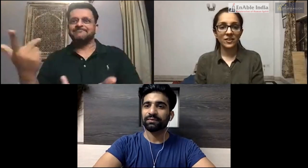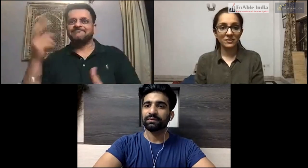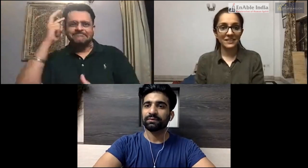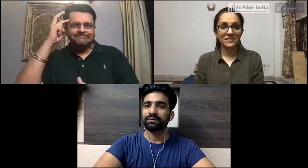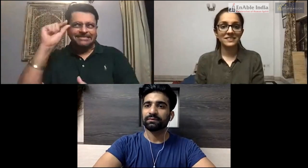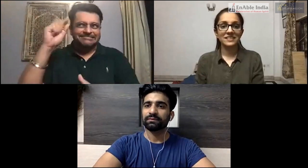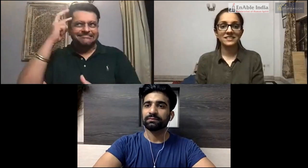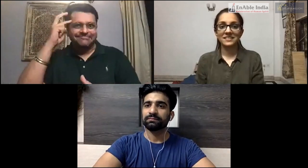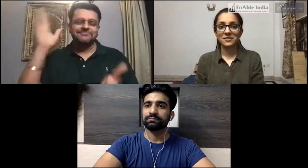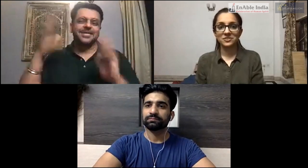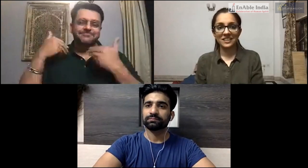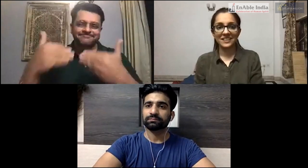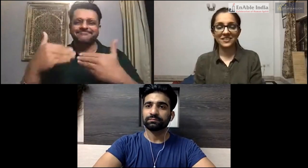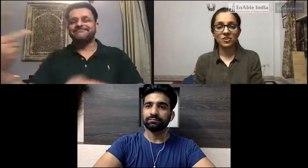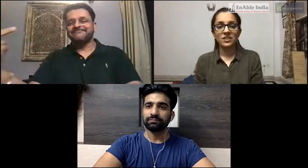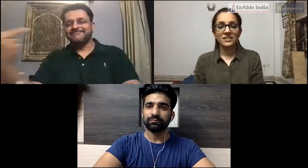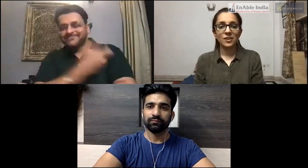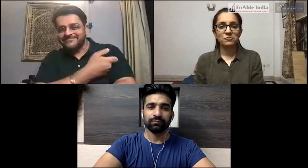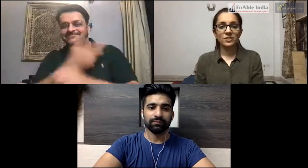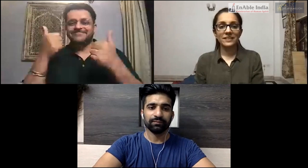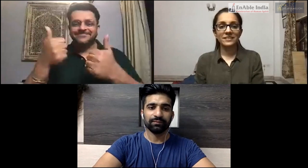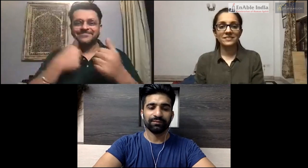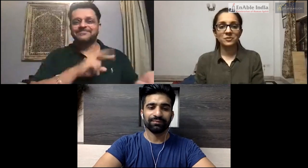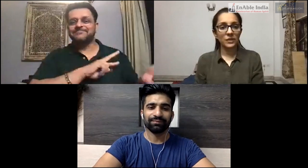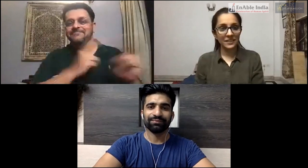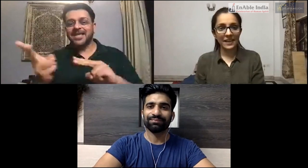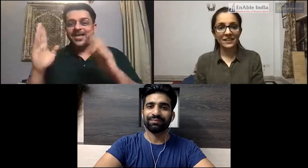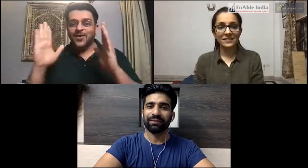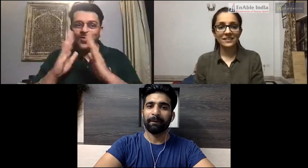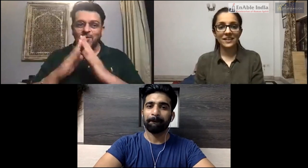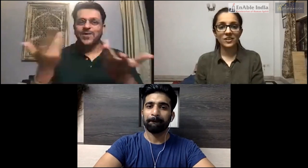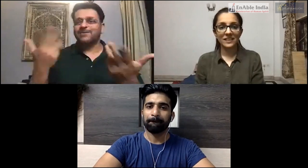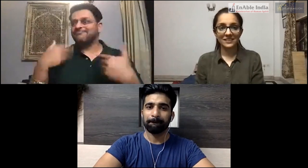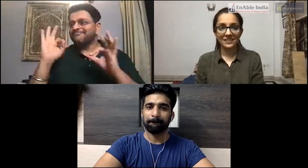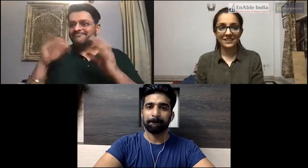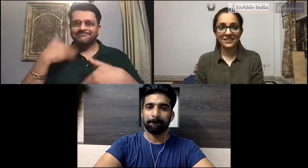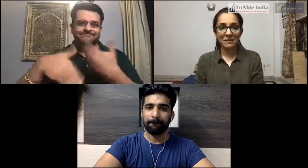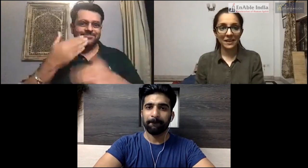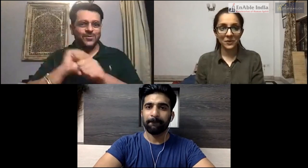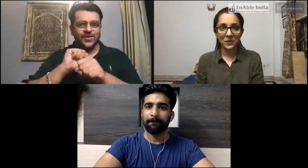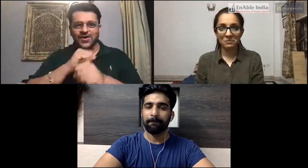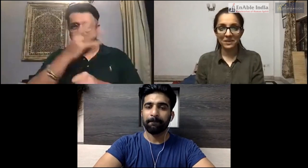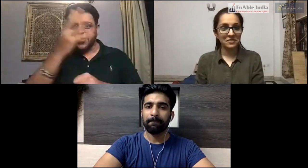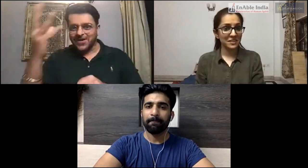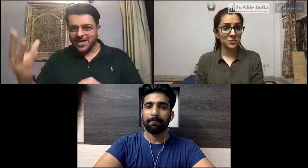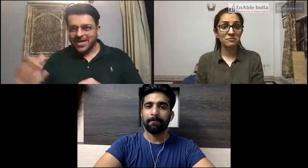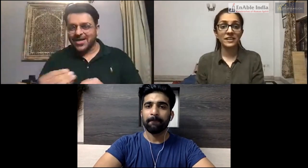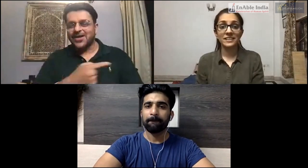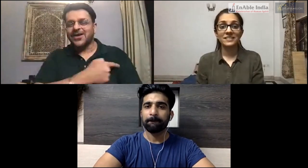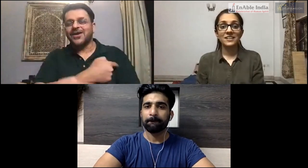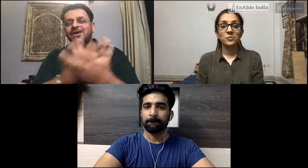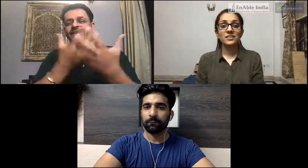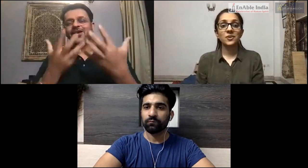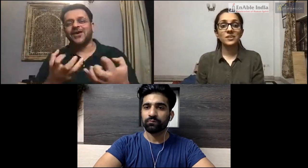I got max vaccinated. I was really, doubtful, and we went ahead and I got vaccinated, came back home, everything's going